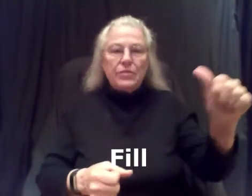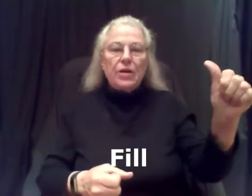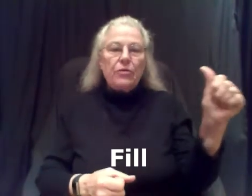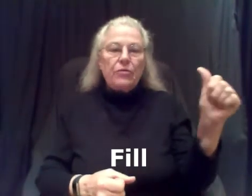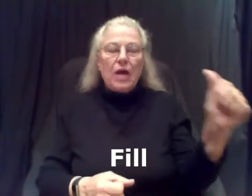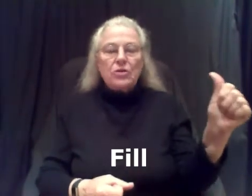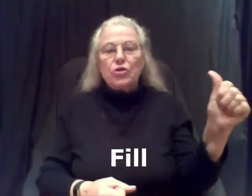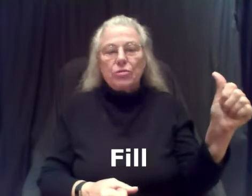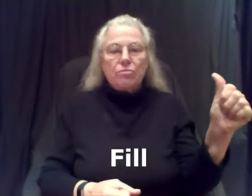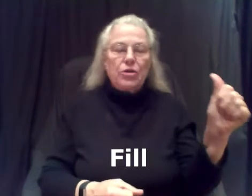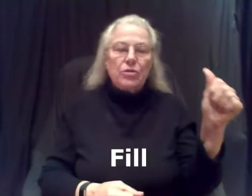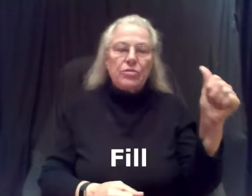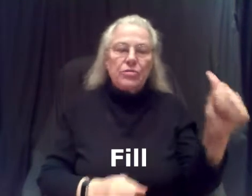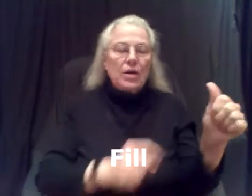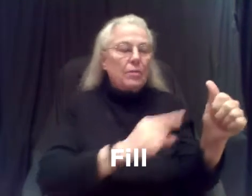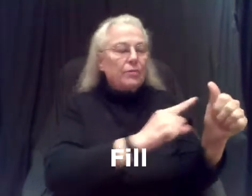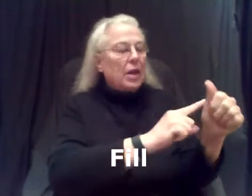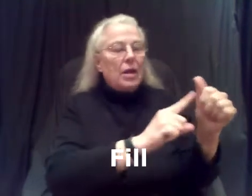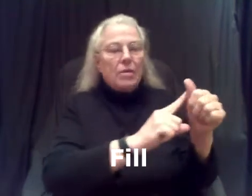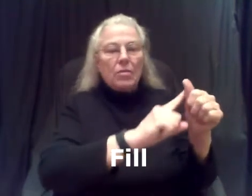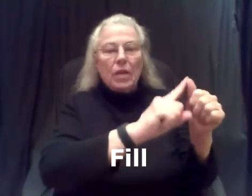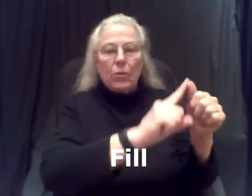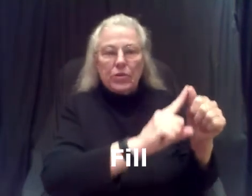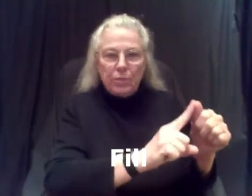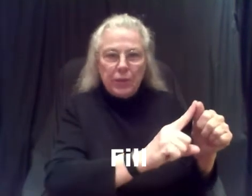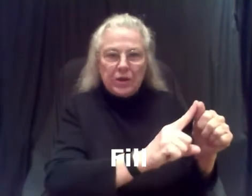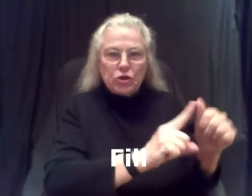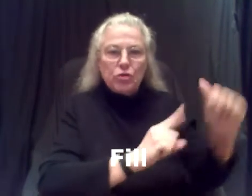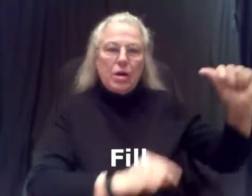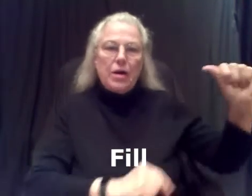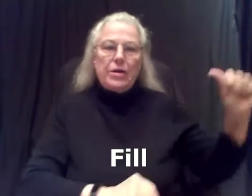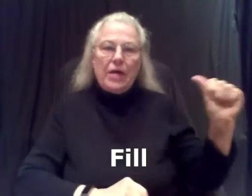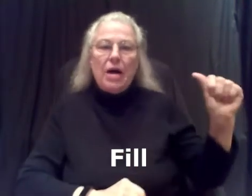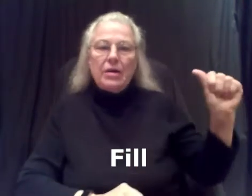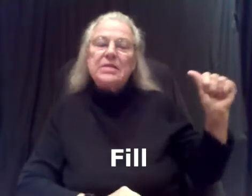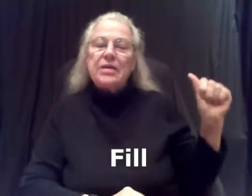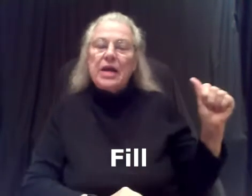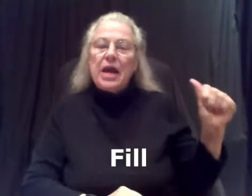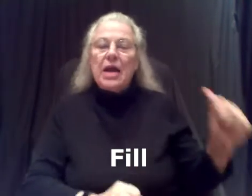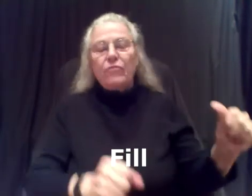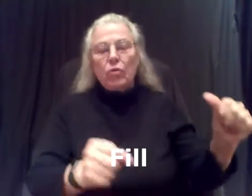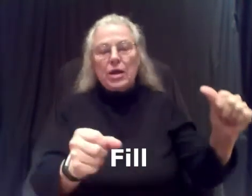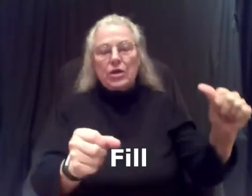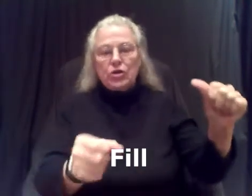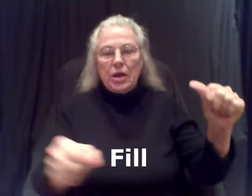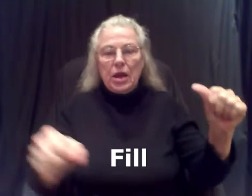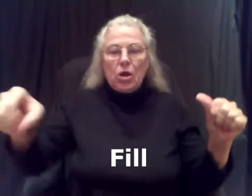you've got your thumb like with a picture kind of out. It's in the A formation.